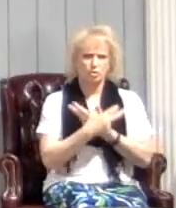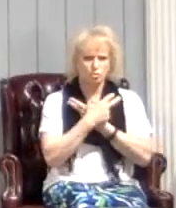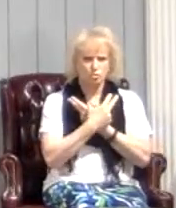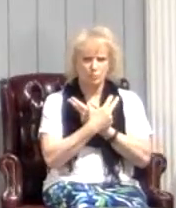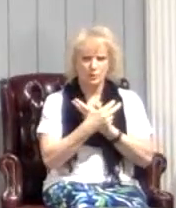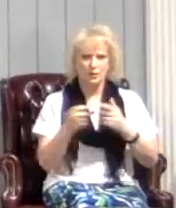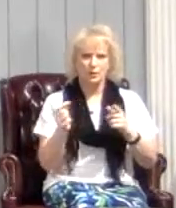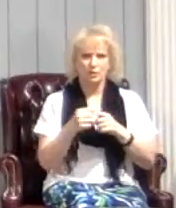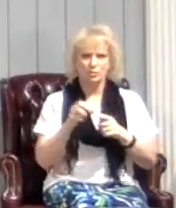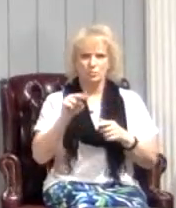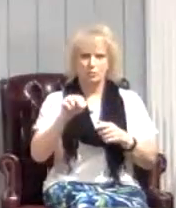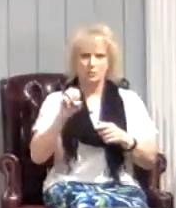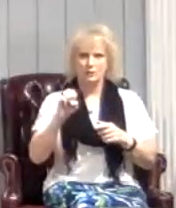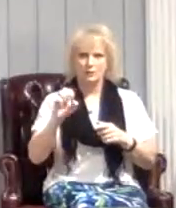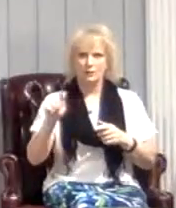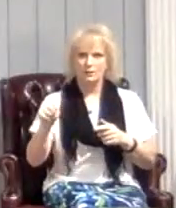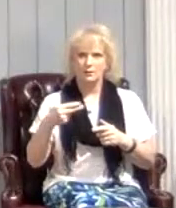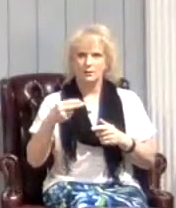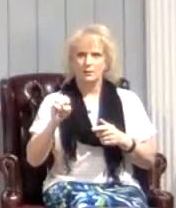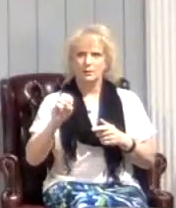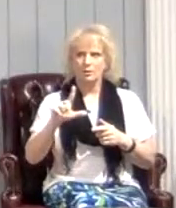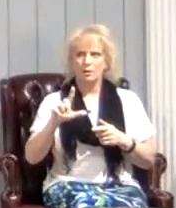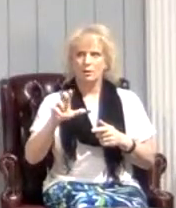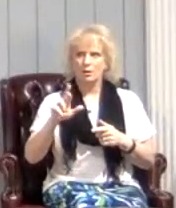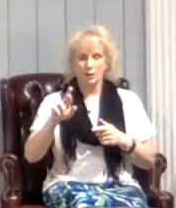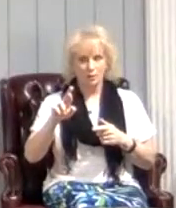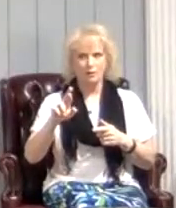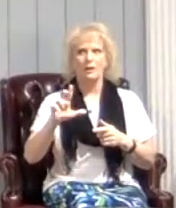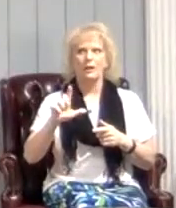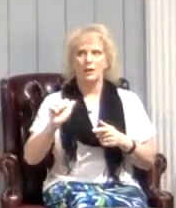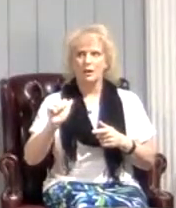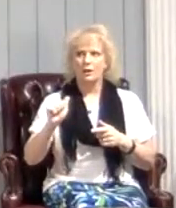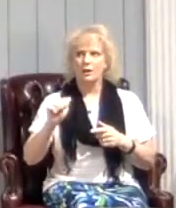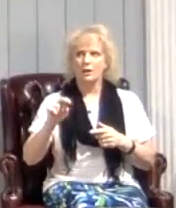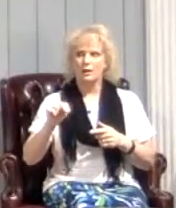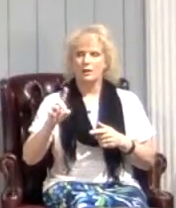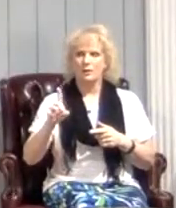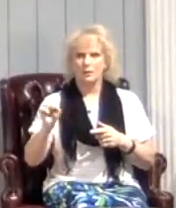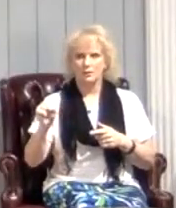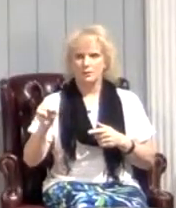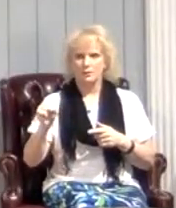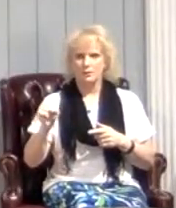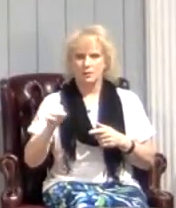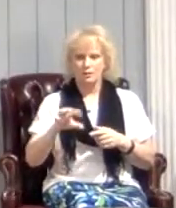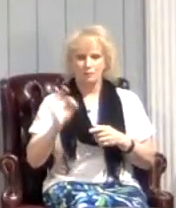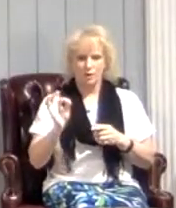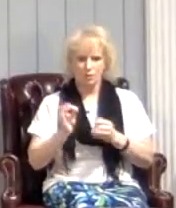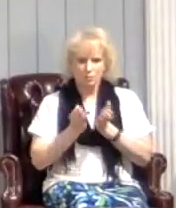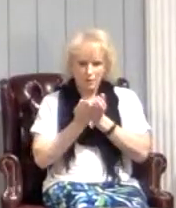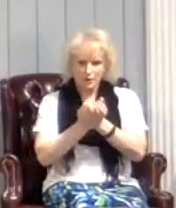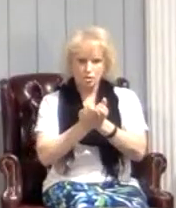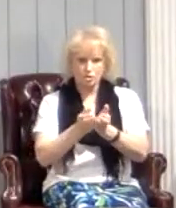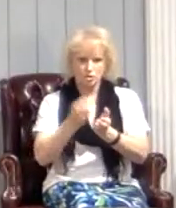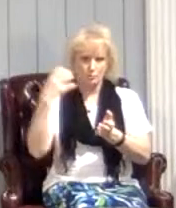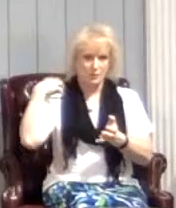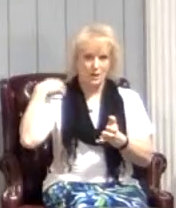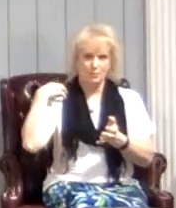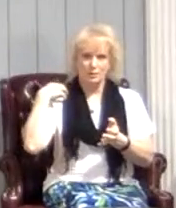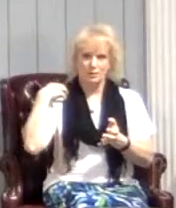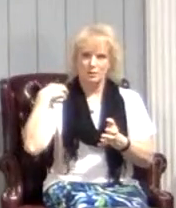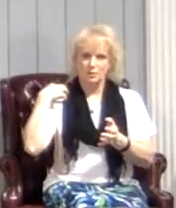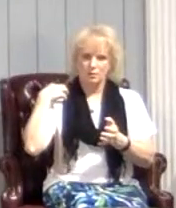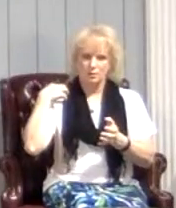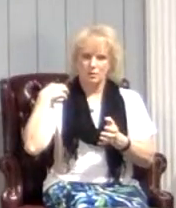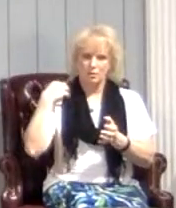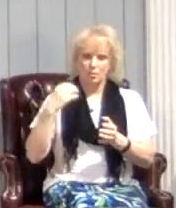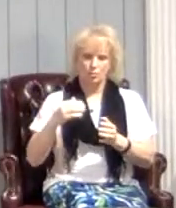he found a ship's captain who needed a cabinet put into his, in his, whatever they call it, in the boat. And